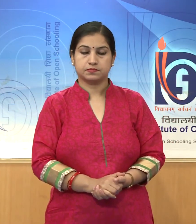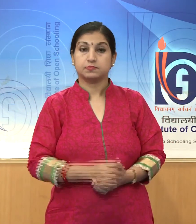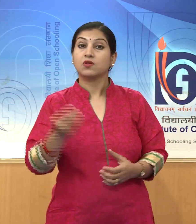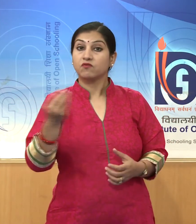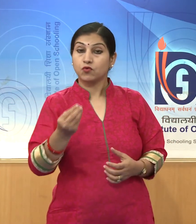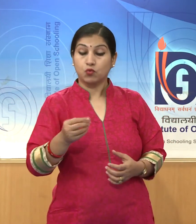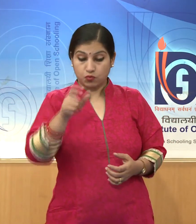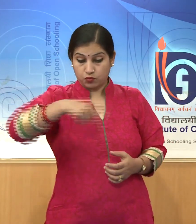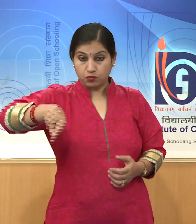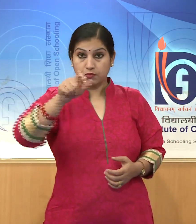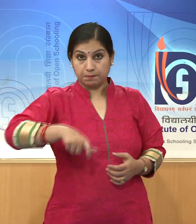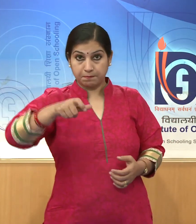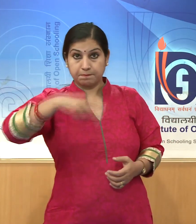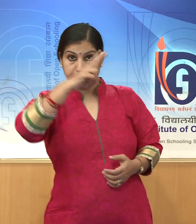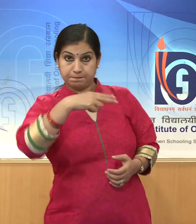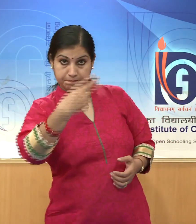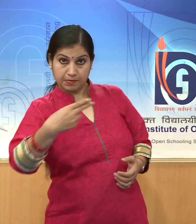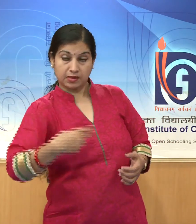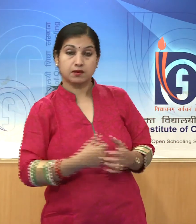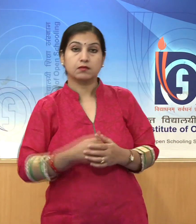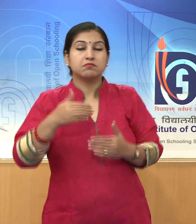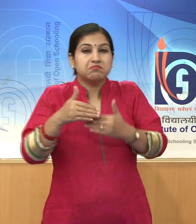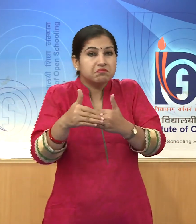Some of these painters went to